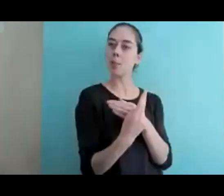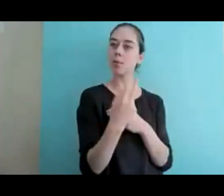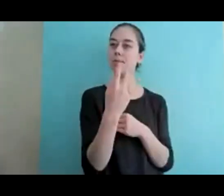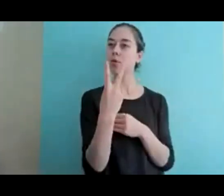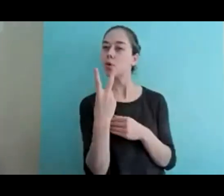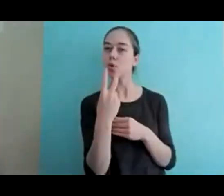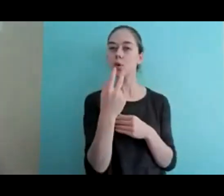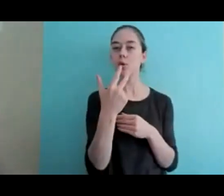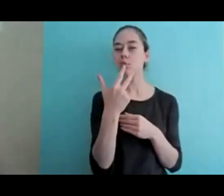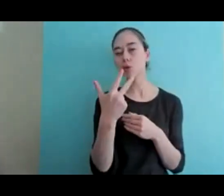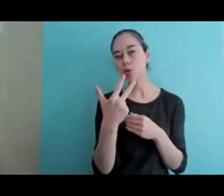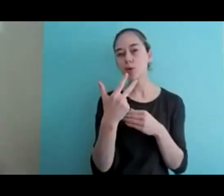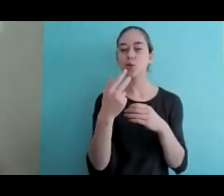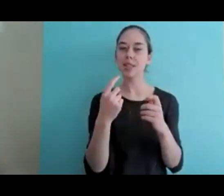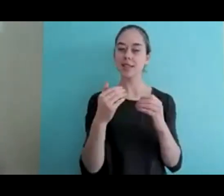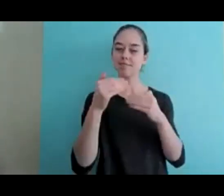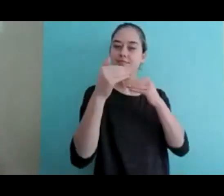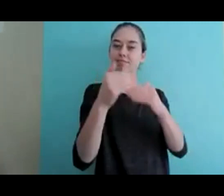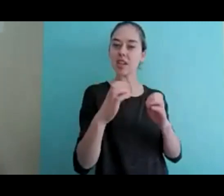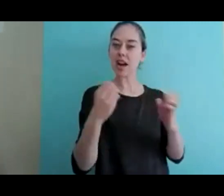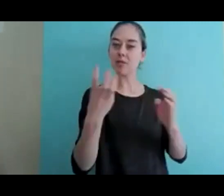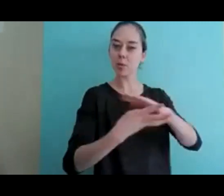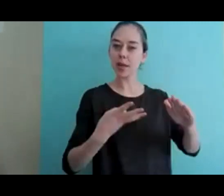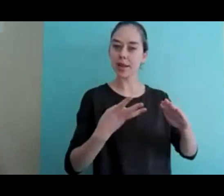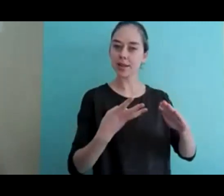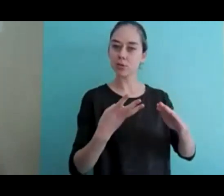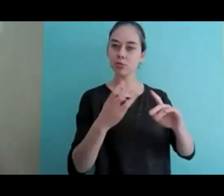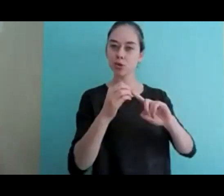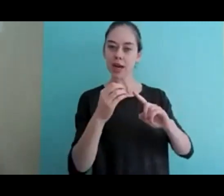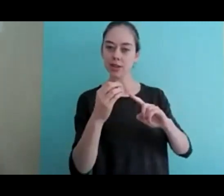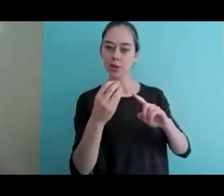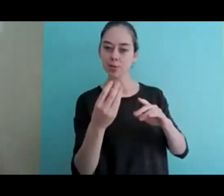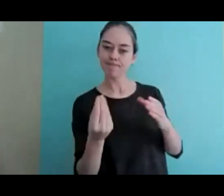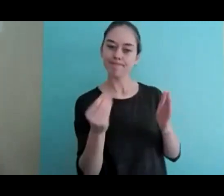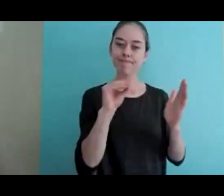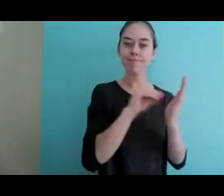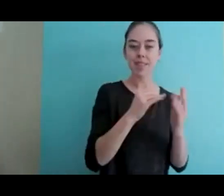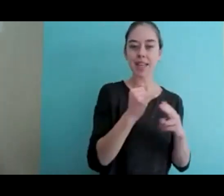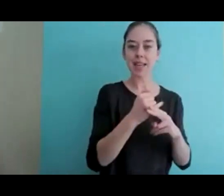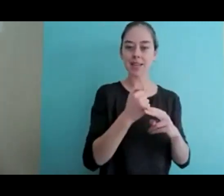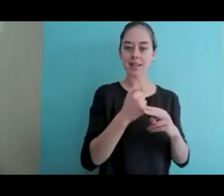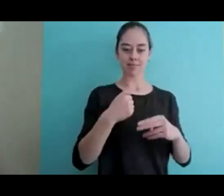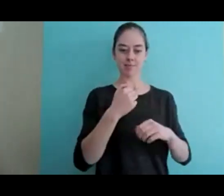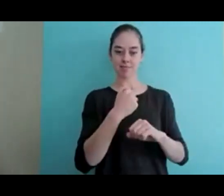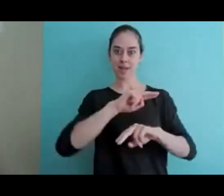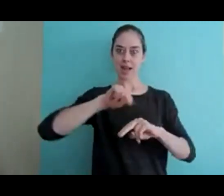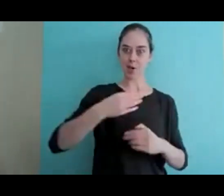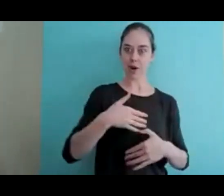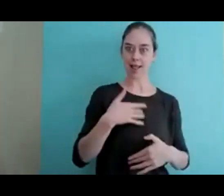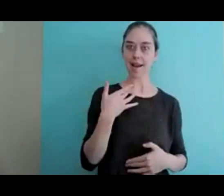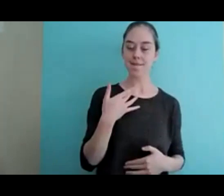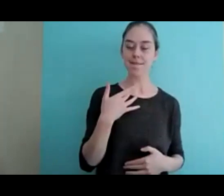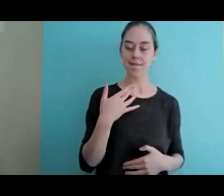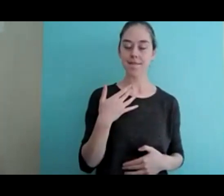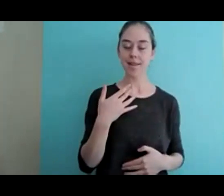every single week. And we incorporate it into our lifestyle. We make it part of our lifestyle. Because in the